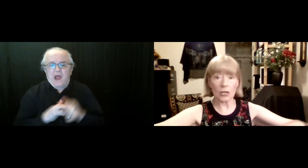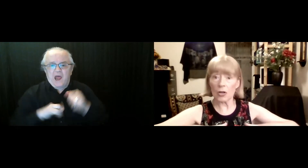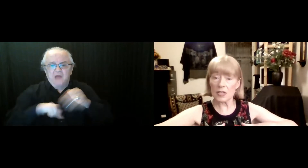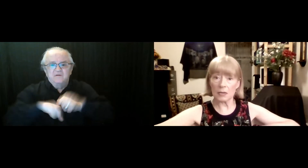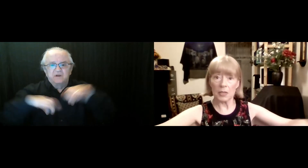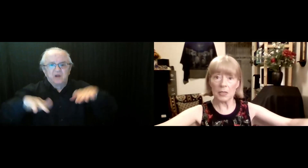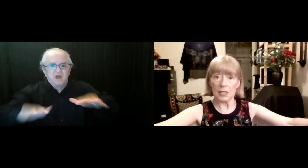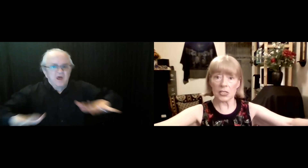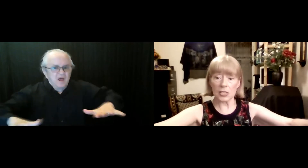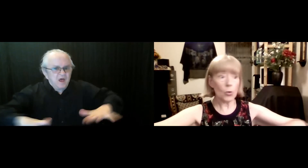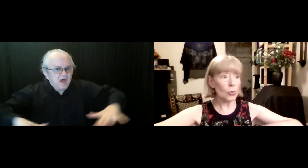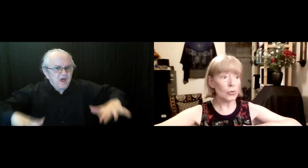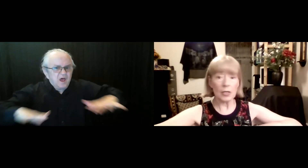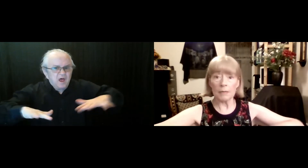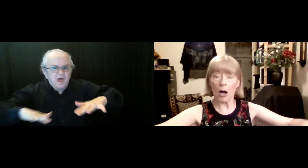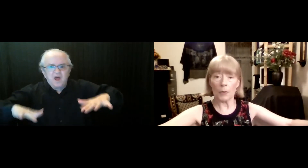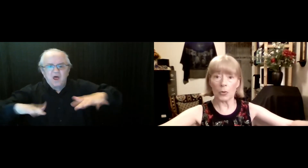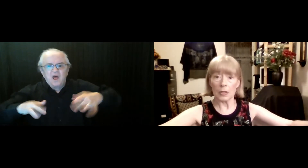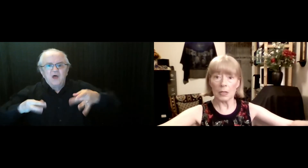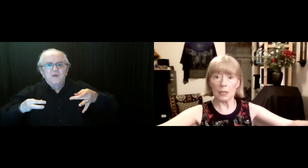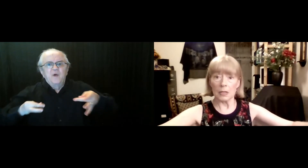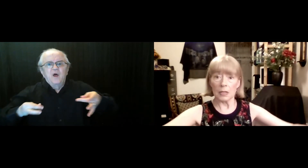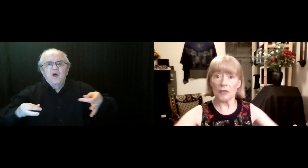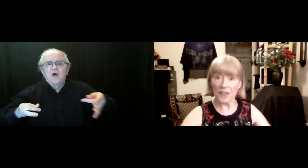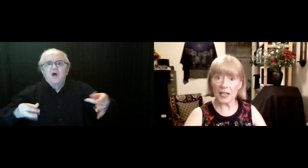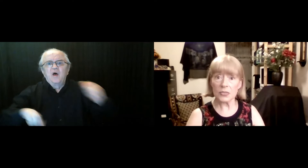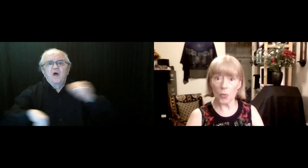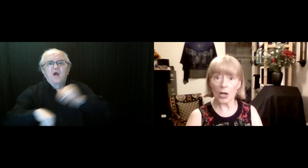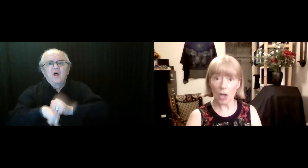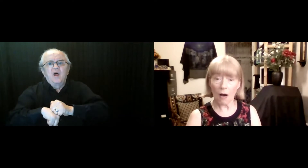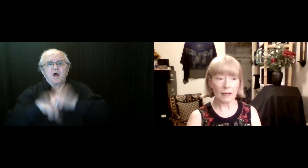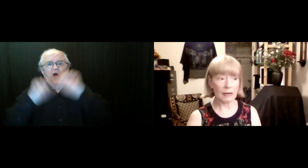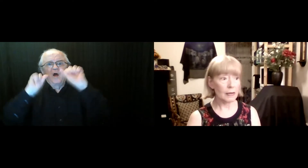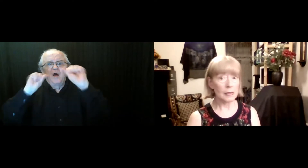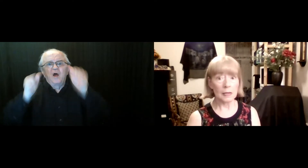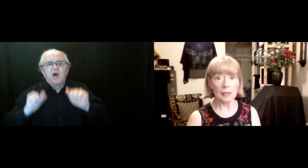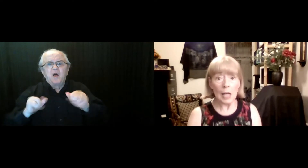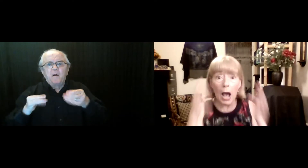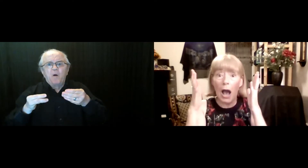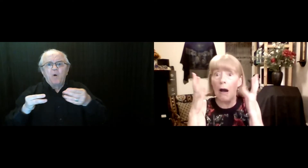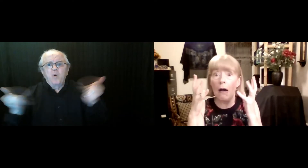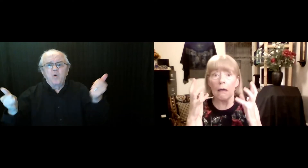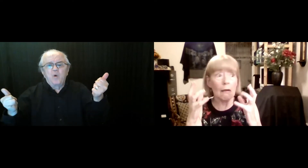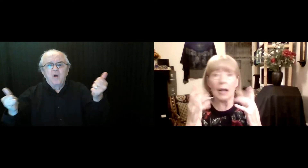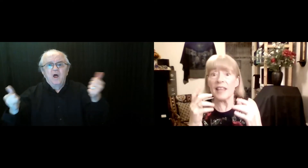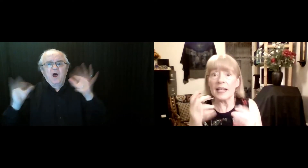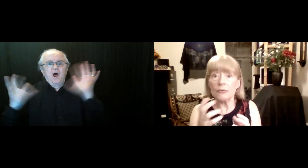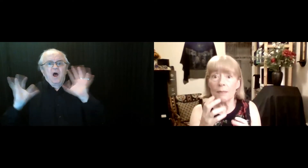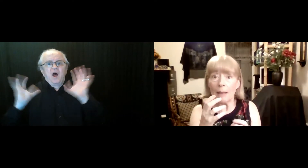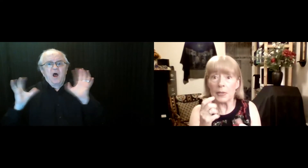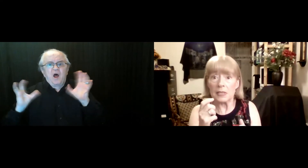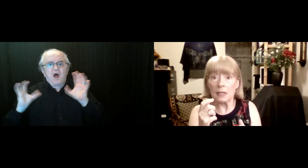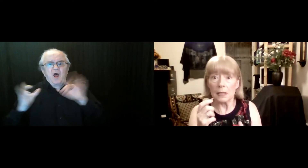hands across them. Smooth marble. The figures were gone. Ah! And then